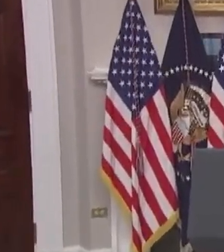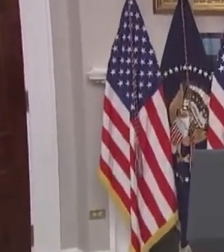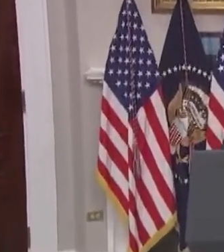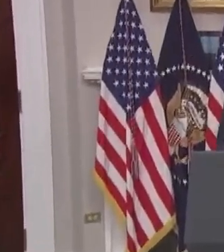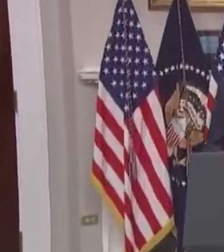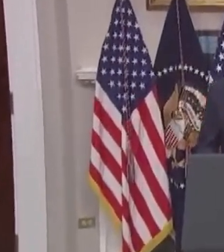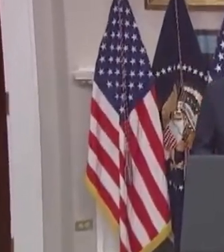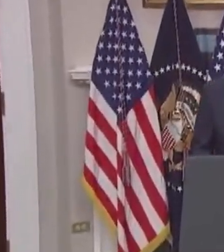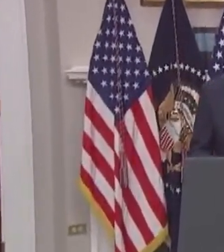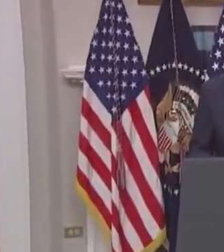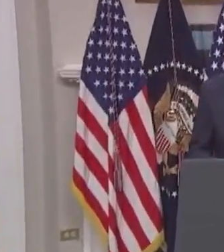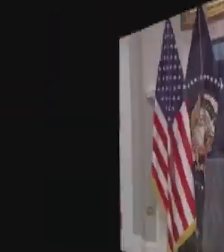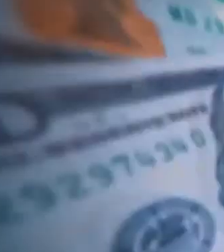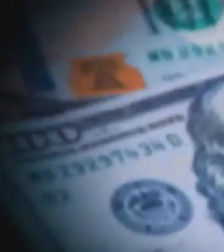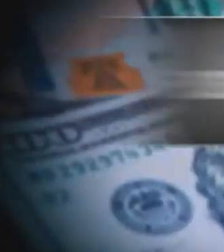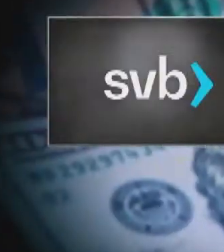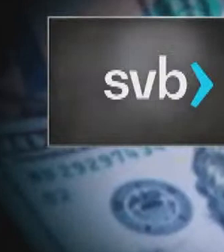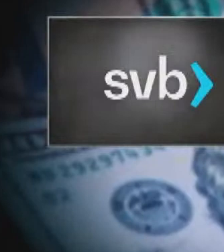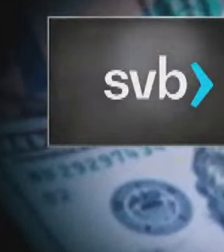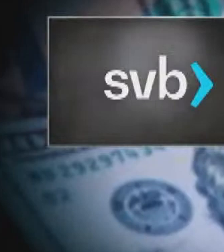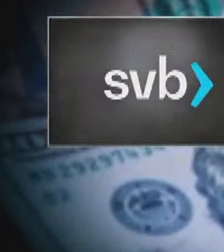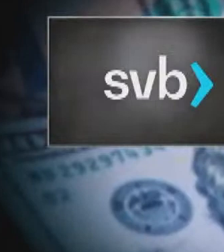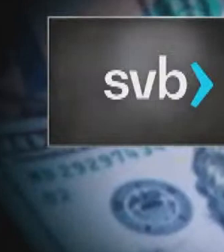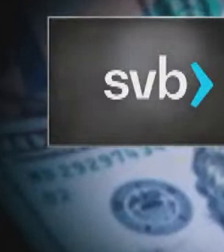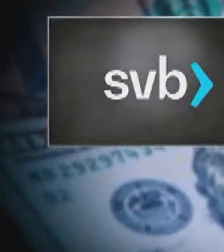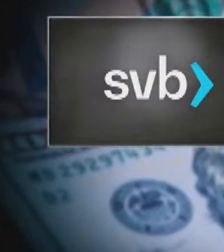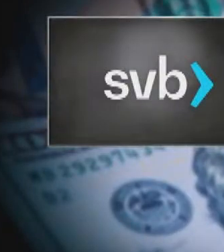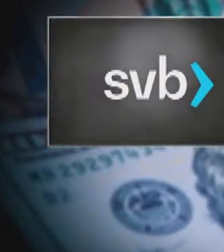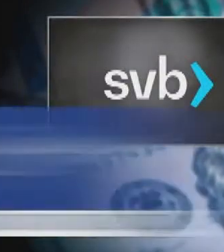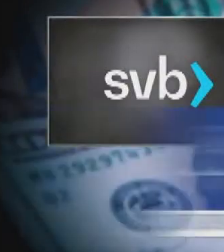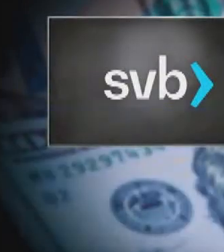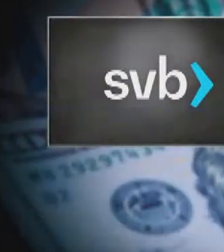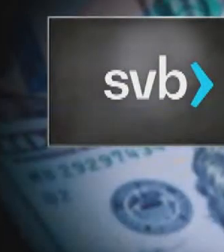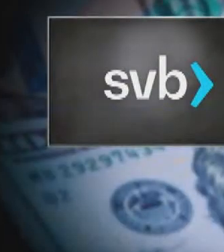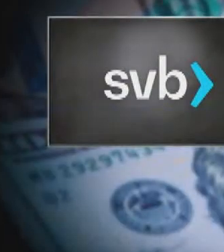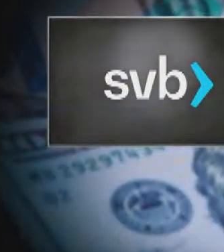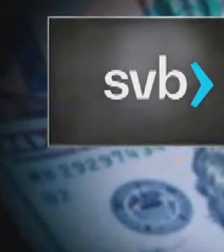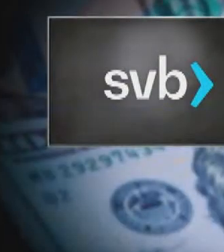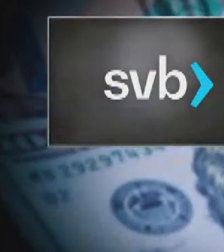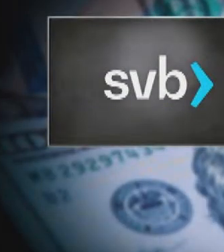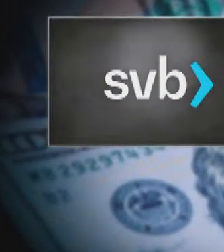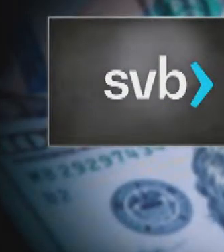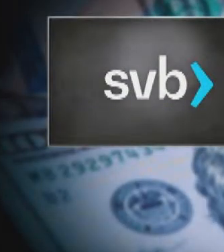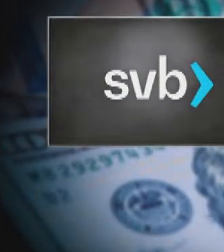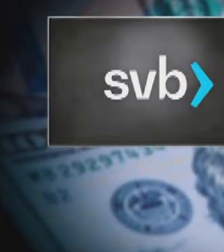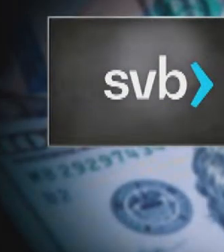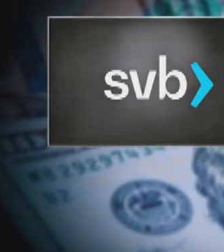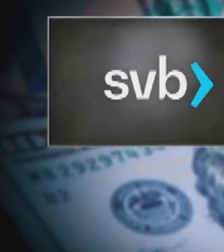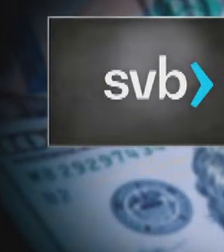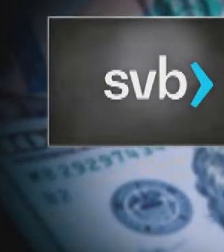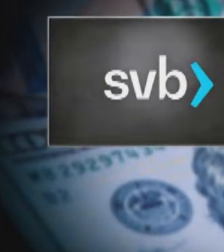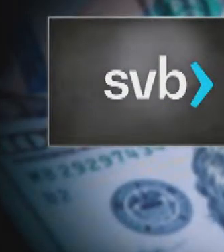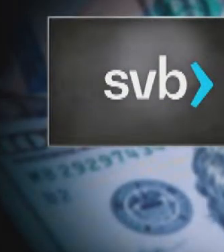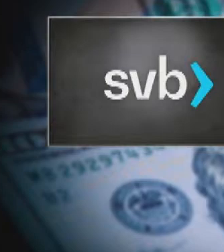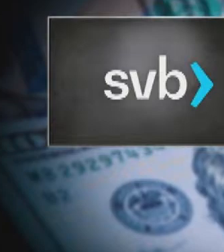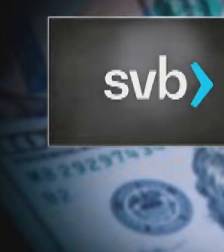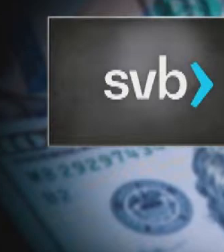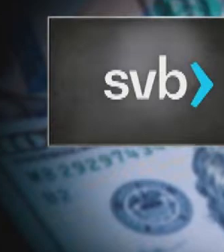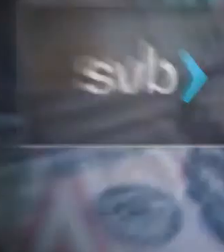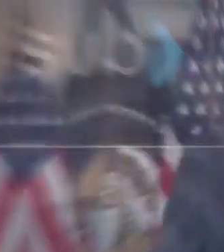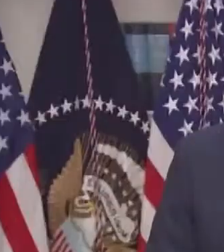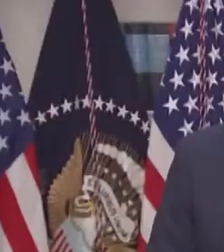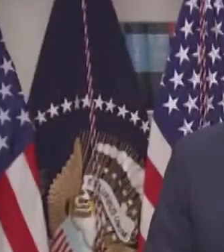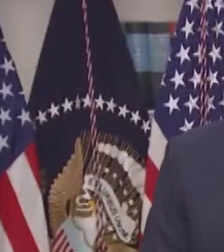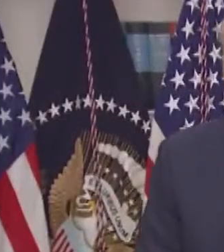in the American banking system after Silicon Valley Bank collapsed and Signature Bank was shut down by regulators, both within days of each